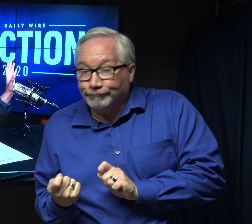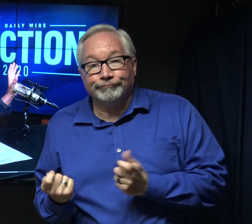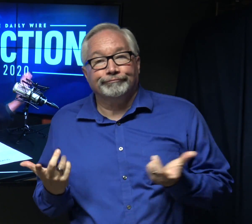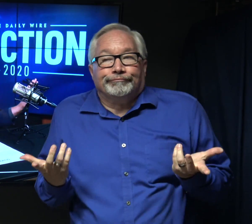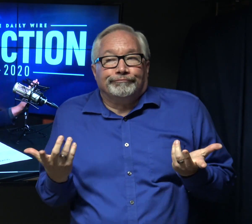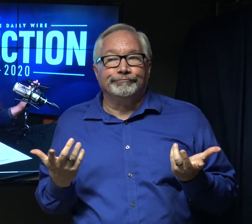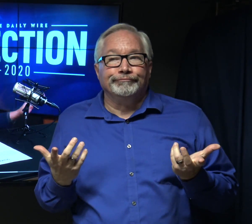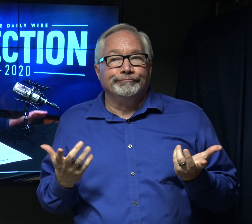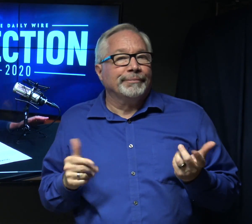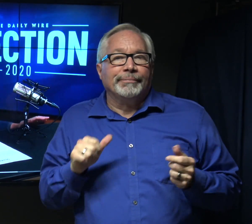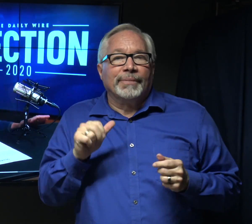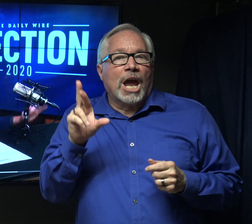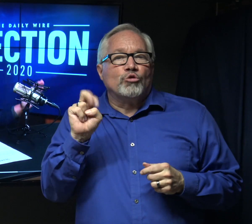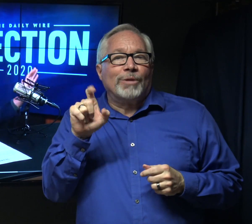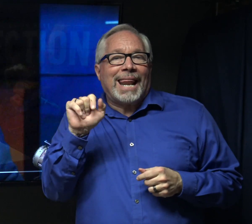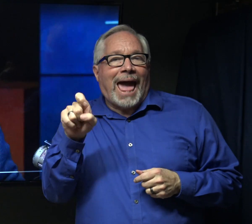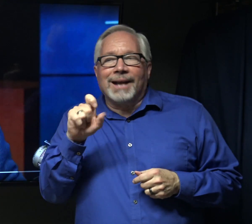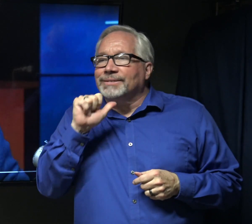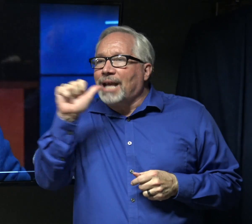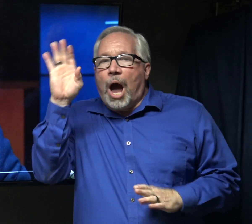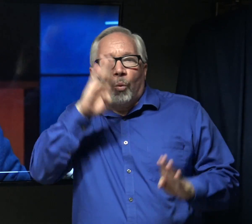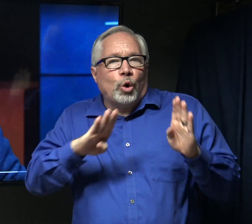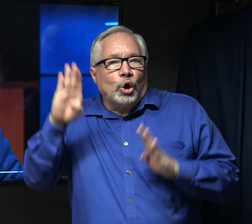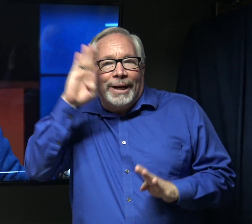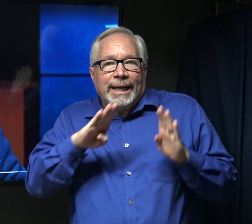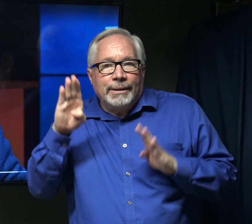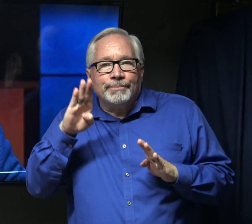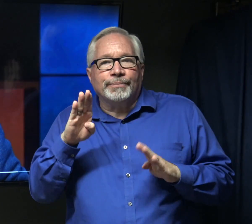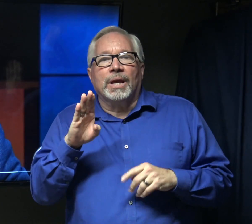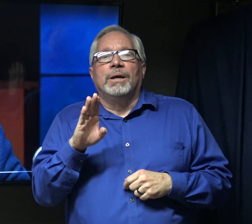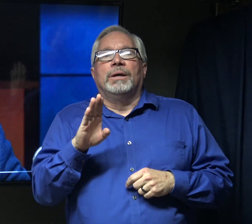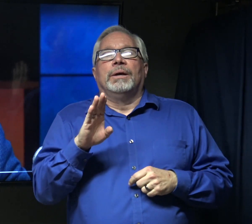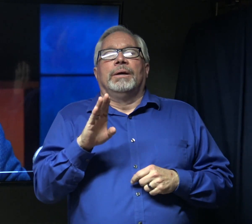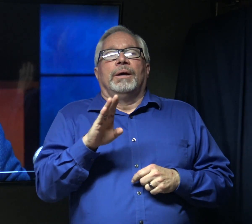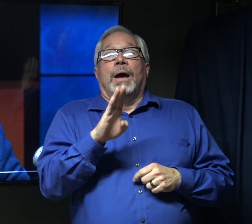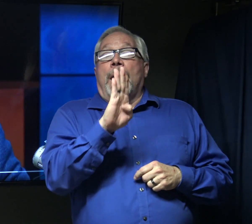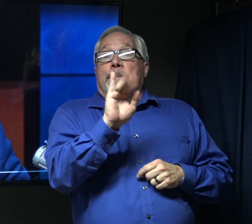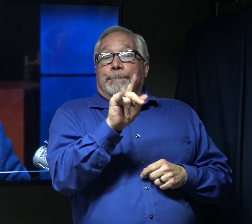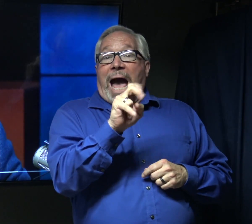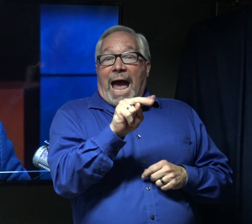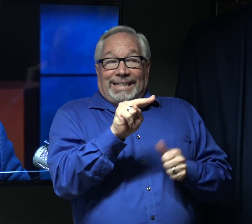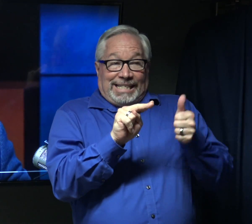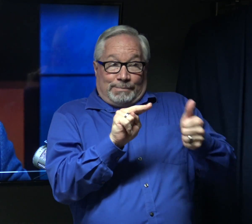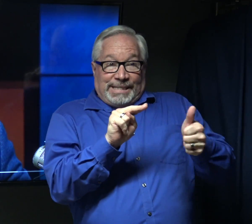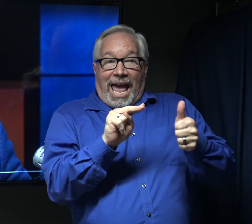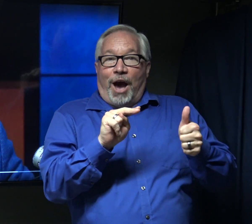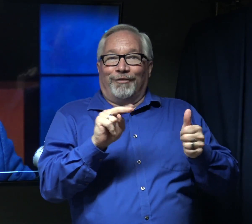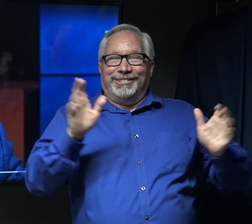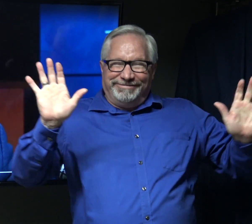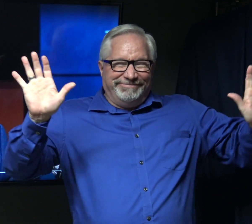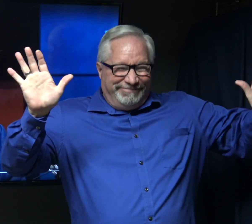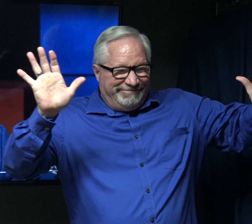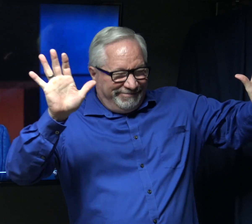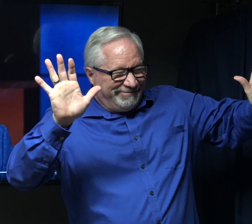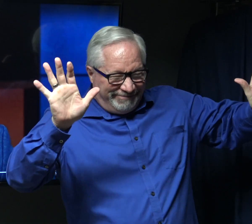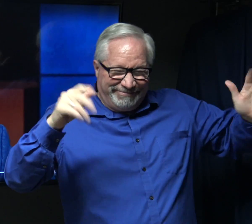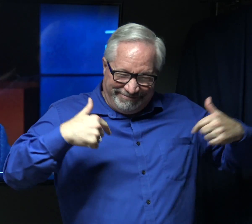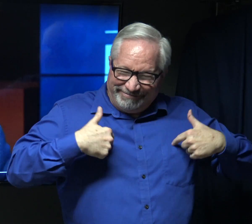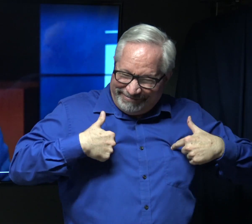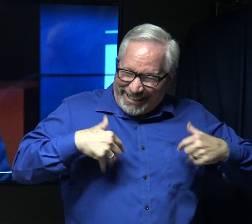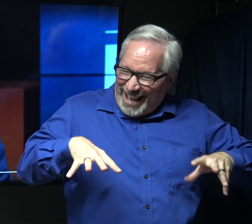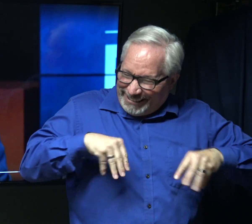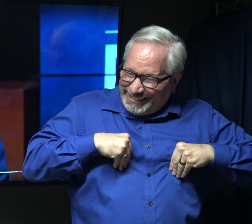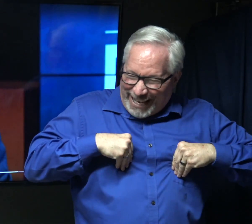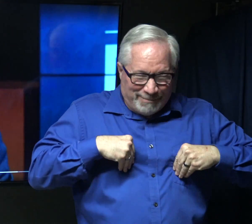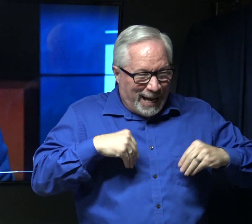campaigns are looking at the situation. Joe Biden has accepted this, granting that he is the president from the